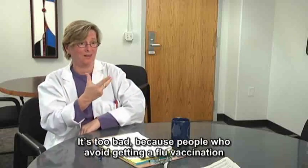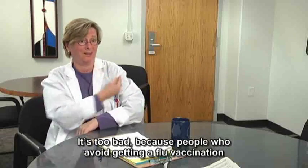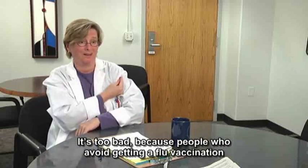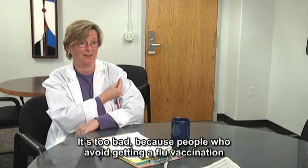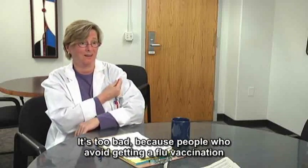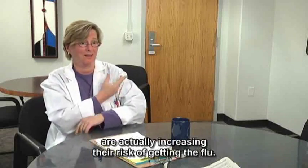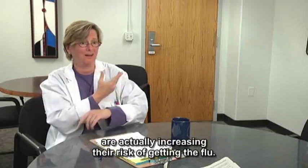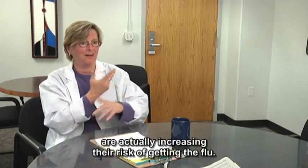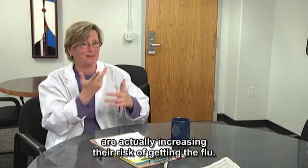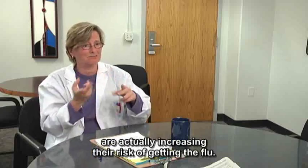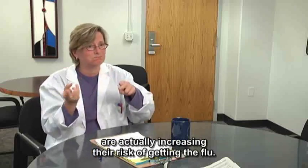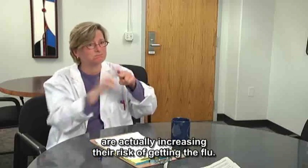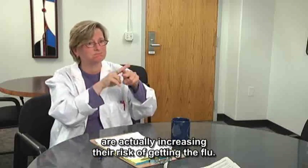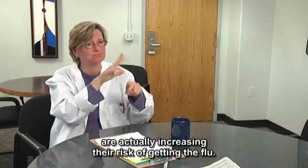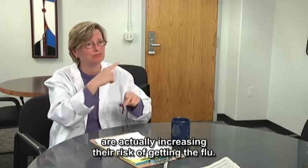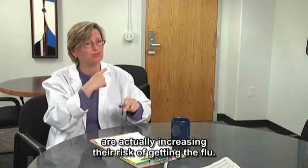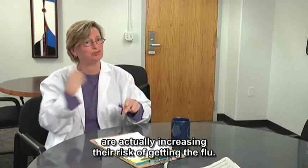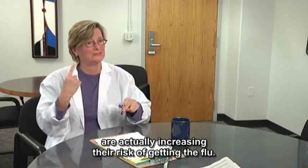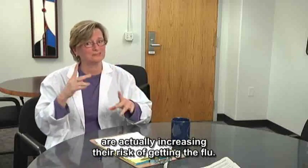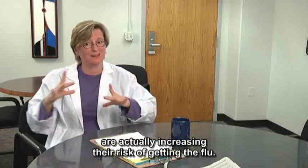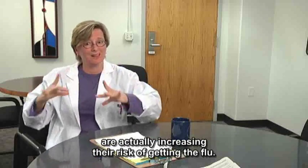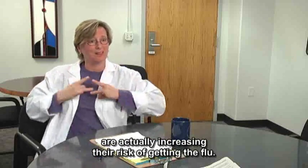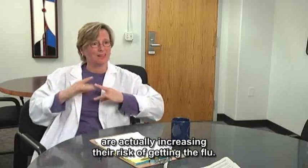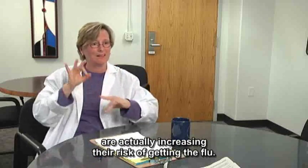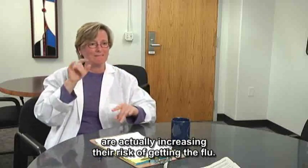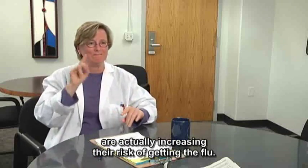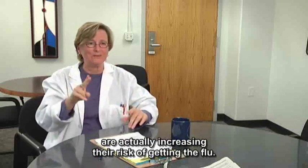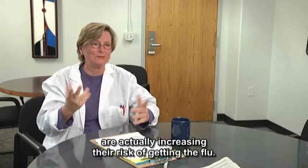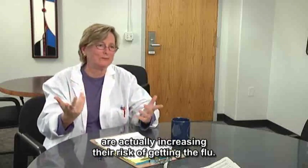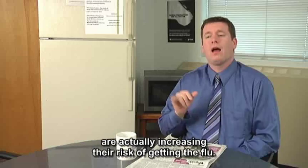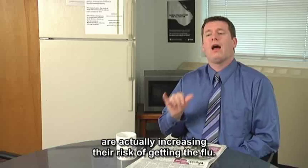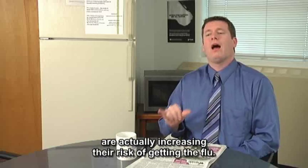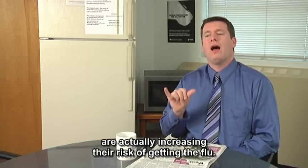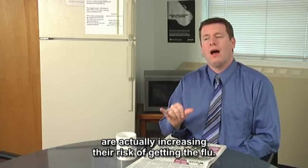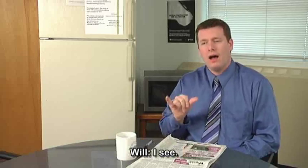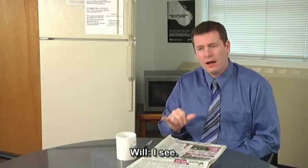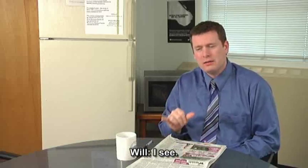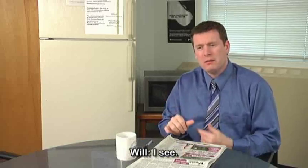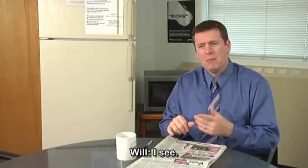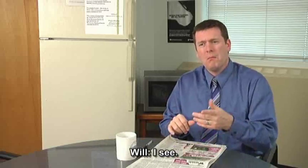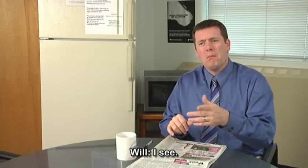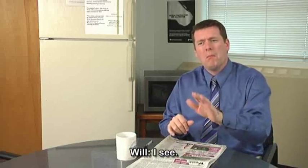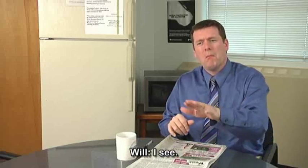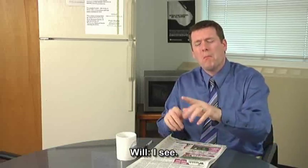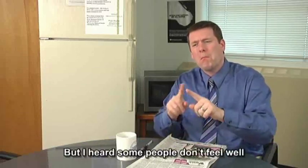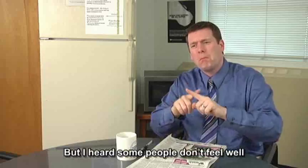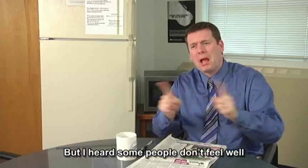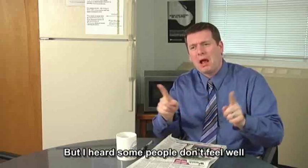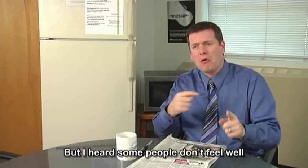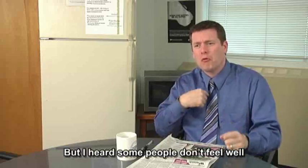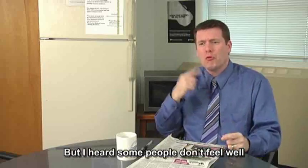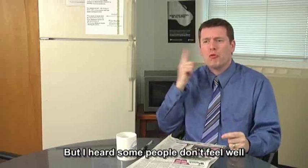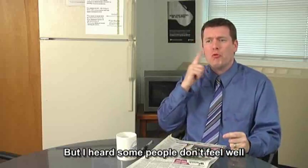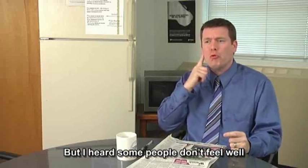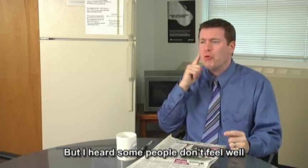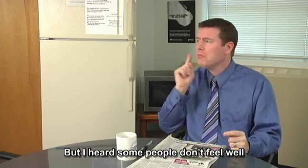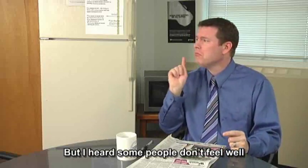are actually increasing their risk of getting the flu. I see. But I heard some people don't feel well